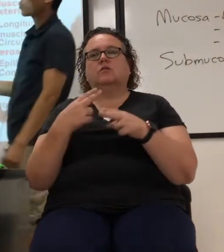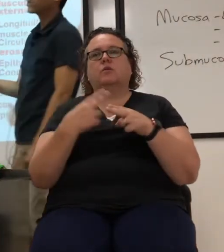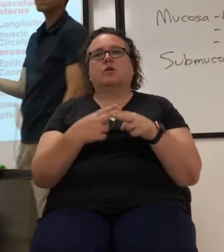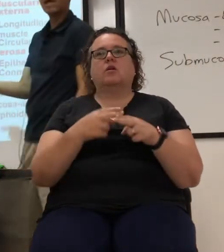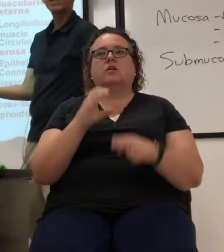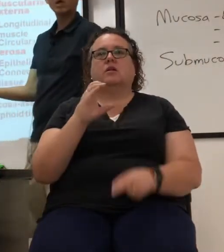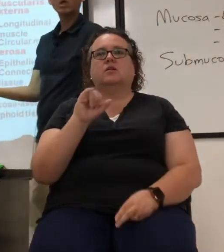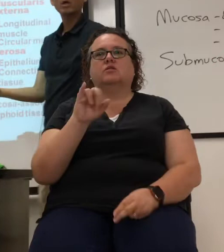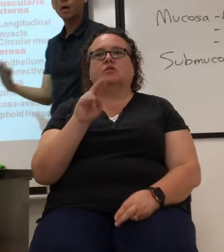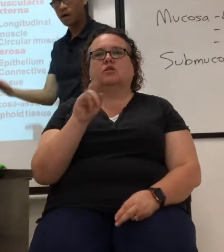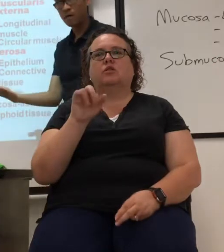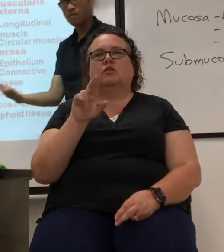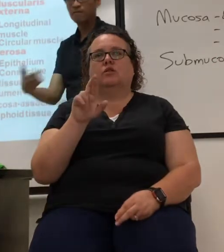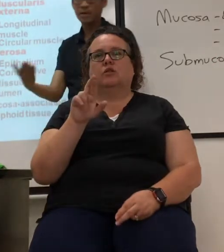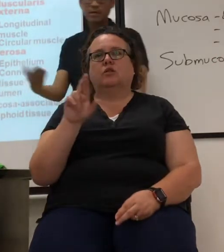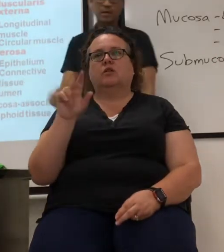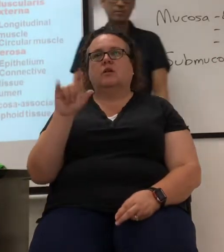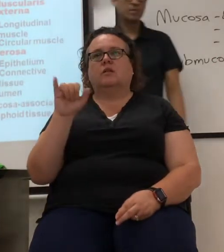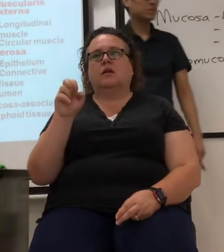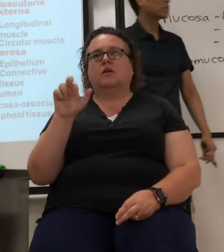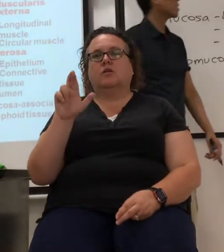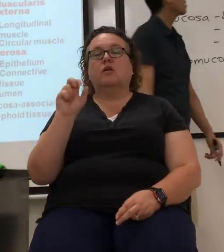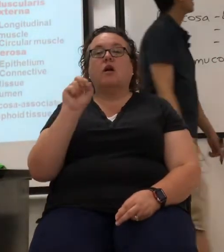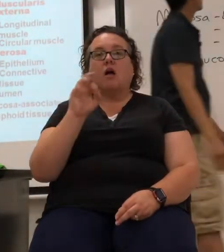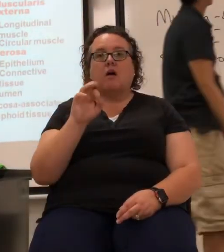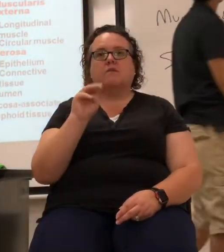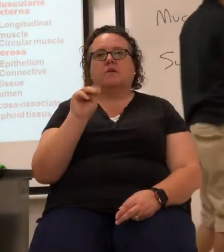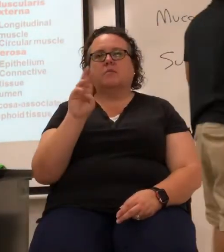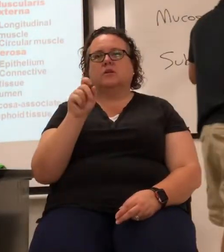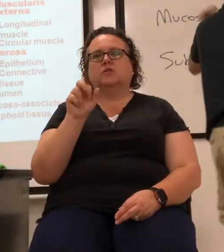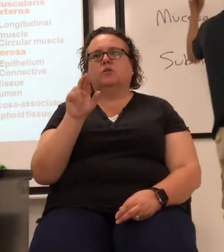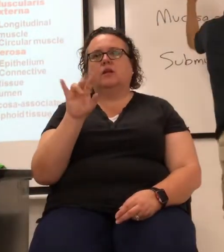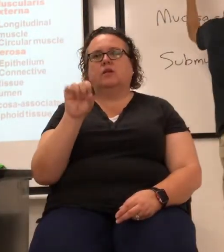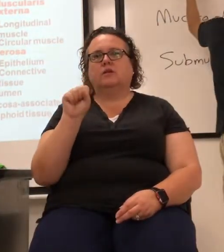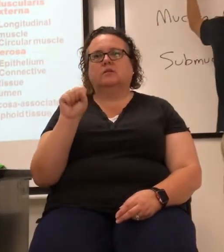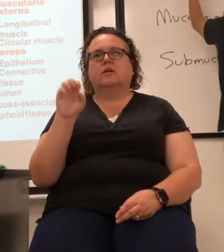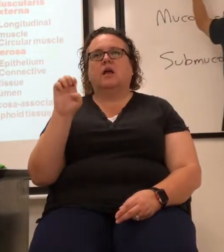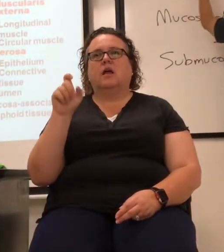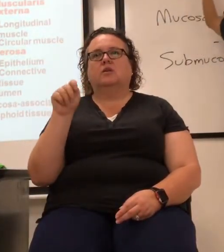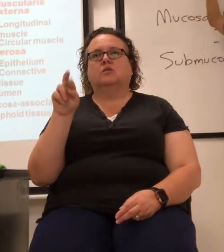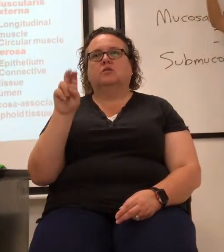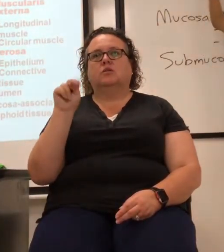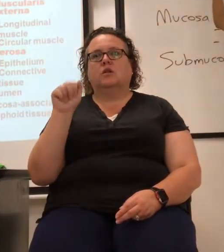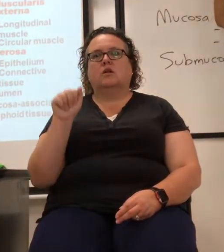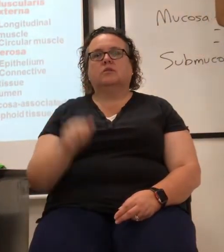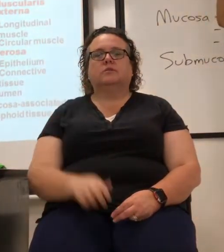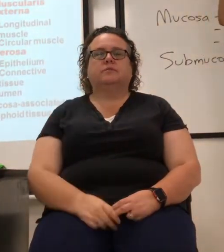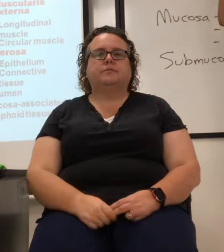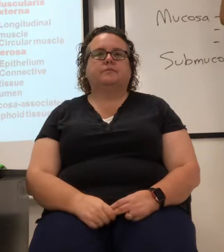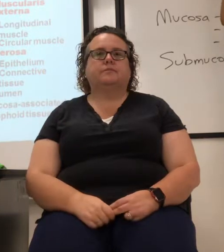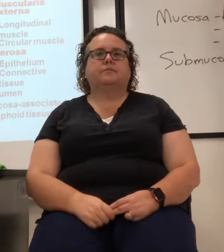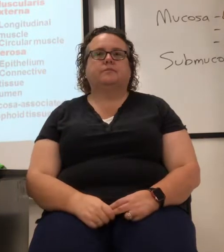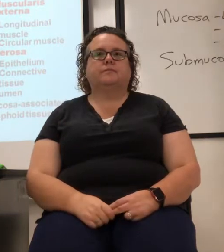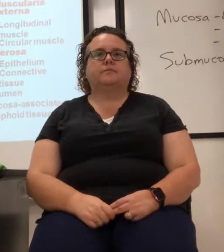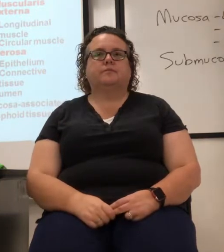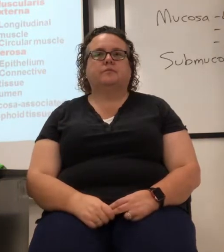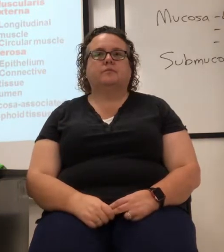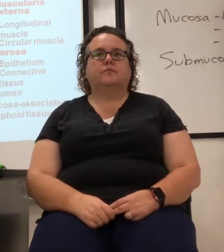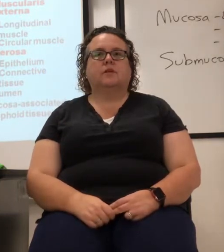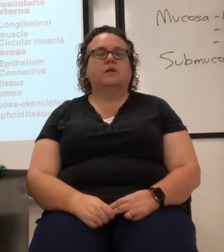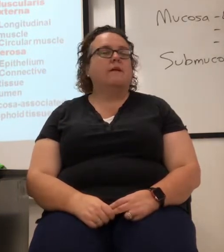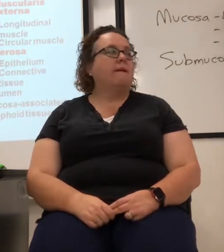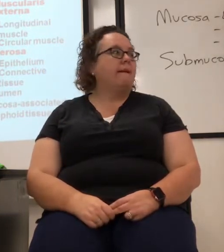a circular layer of muscularis externa. So I'll just list it under here and call it